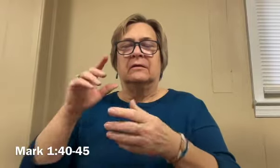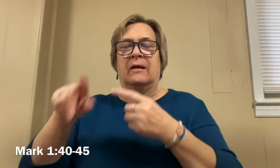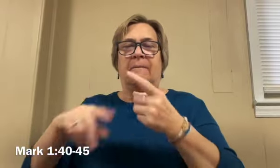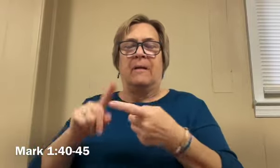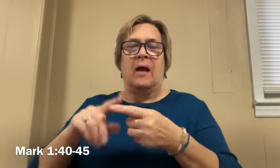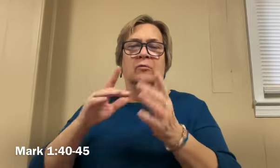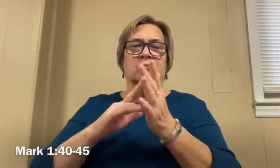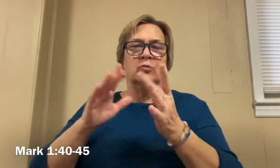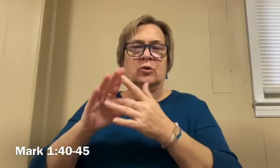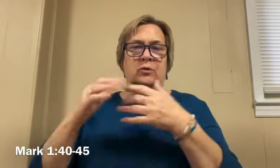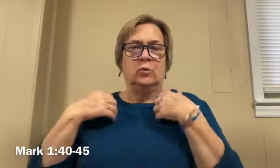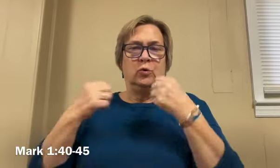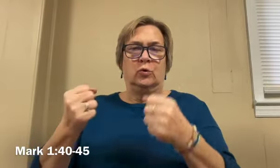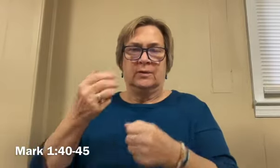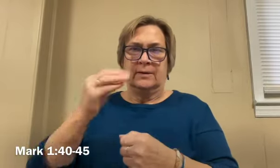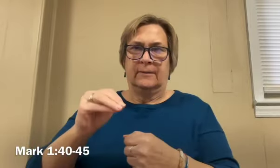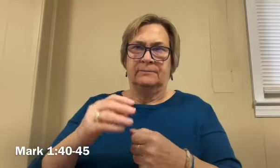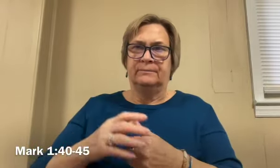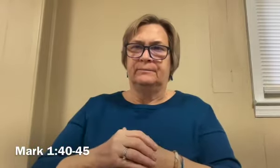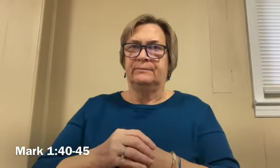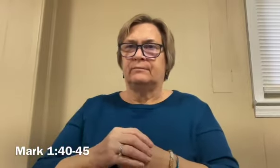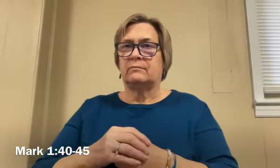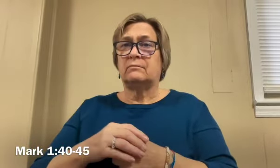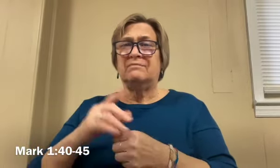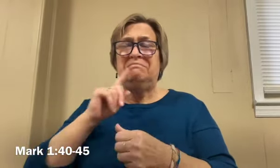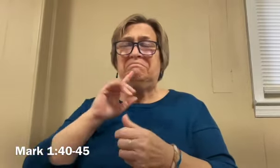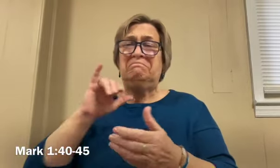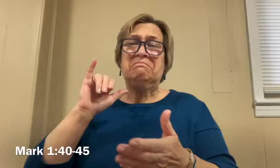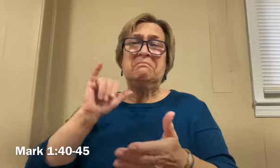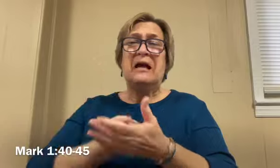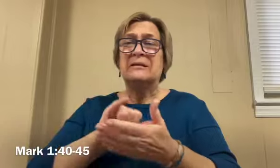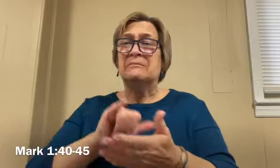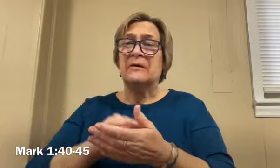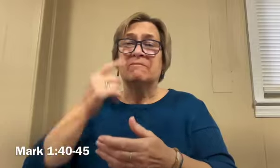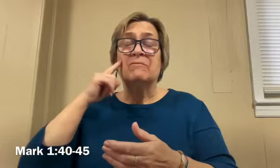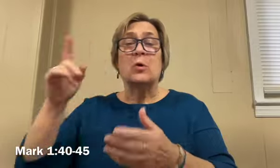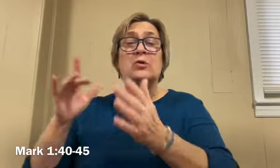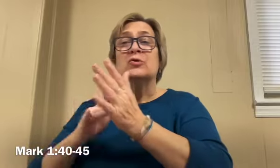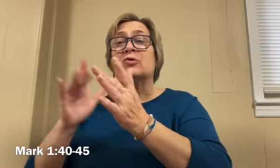abroad so that it was impossible for Jesus to enter a town openly.